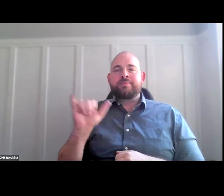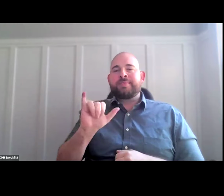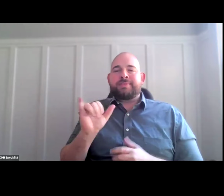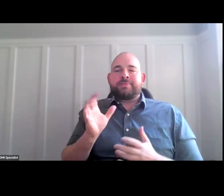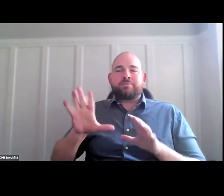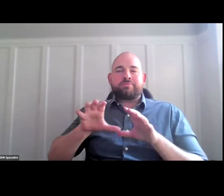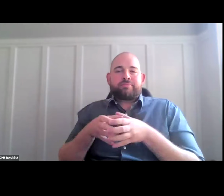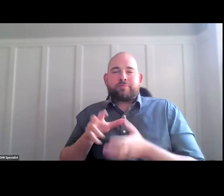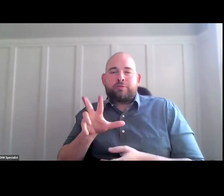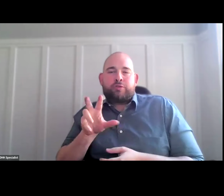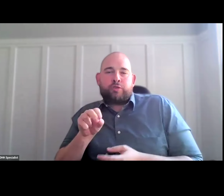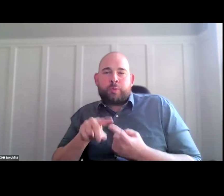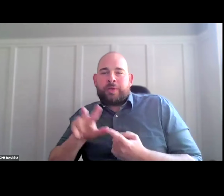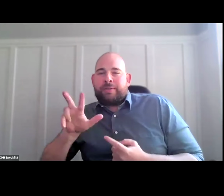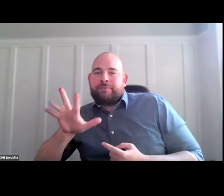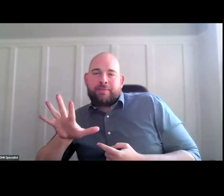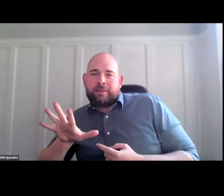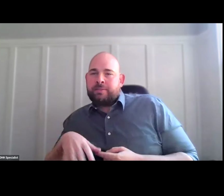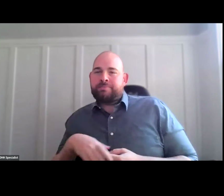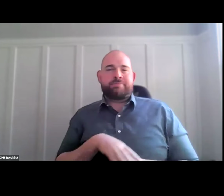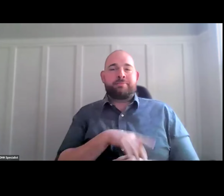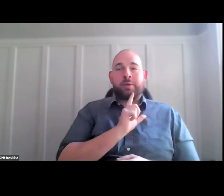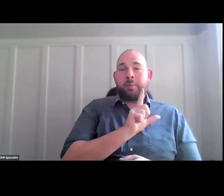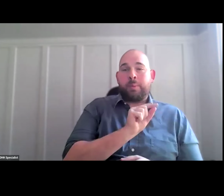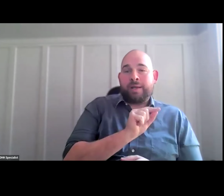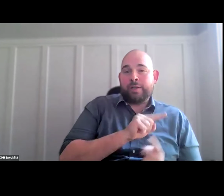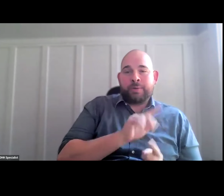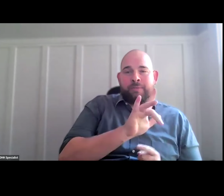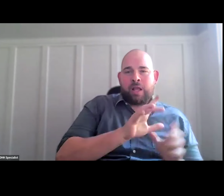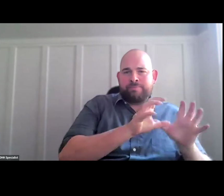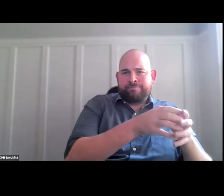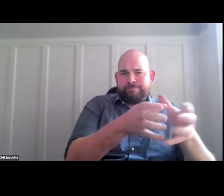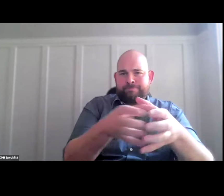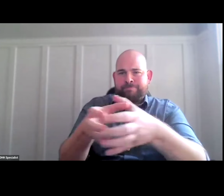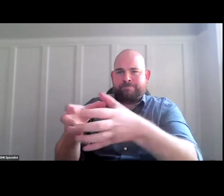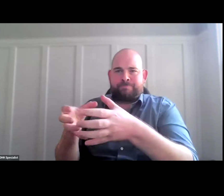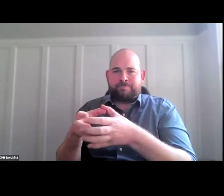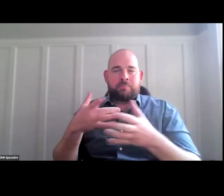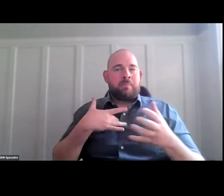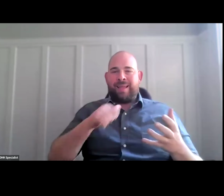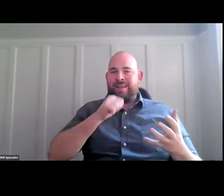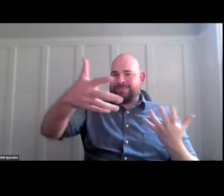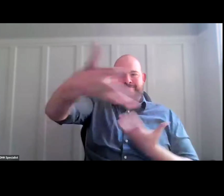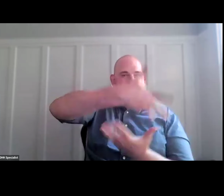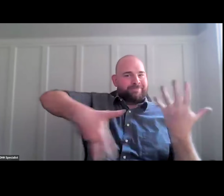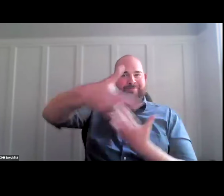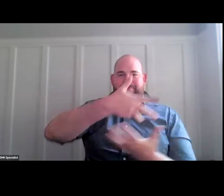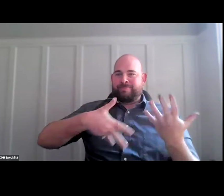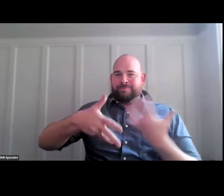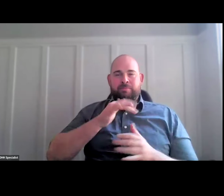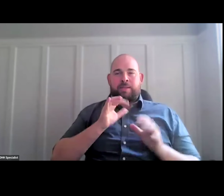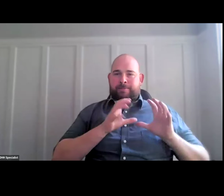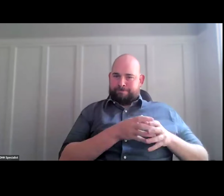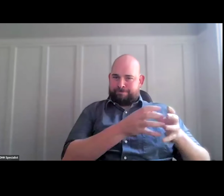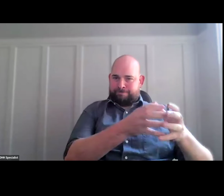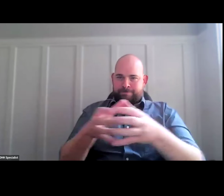um, socializing is a big part of deaf culture there as well, but you need to be in a similar age group, right? We're not hanging out